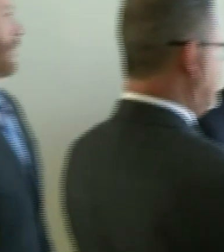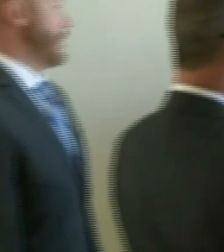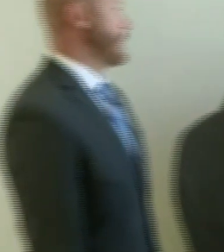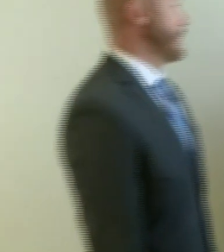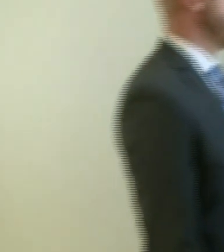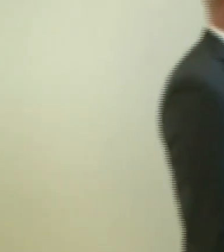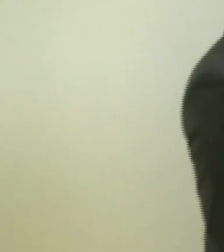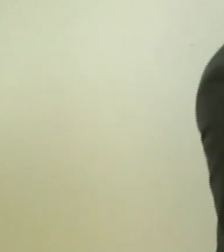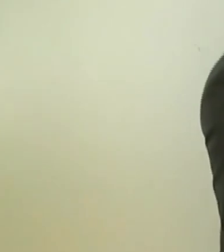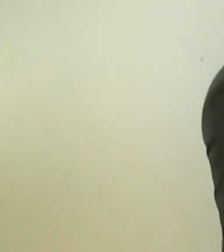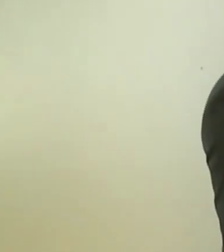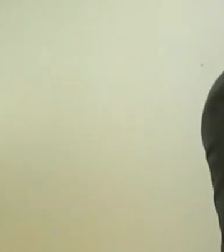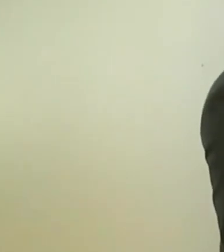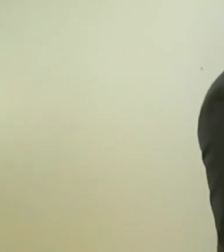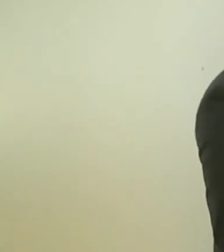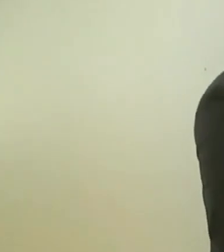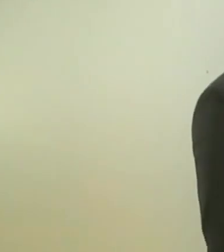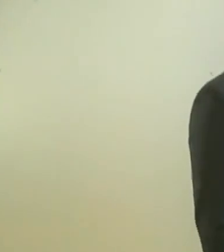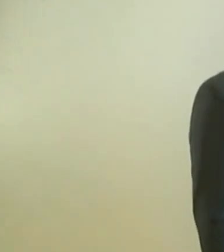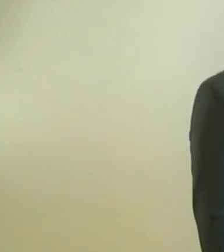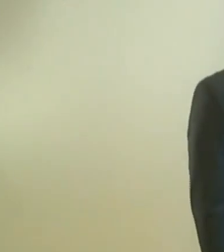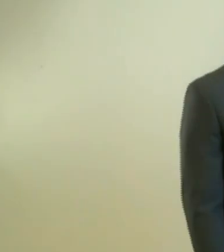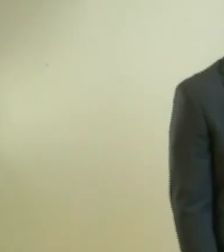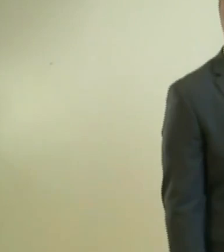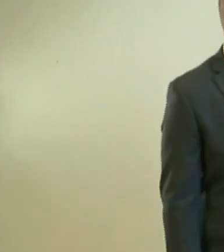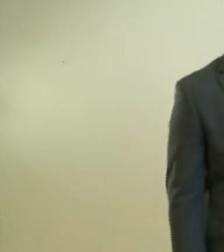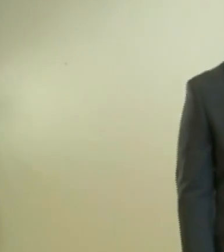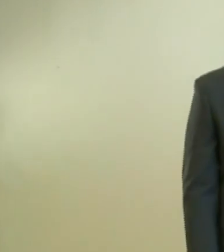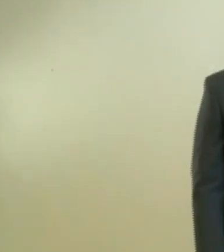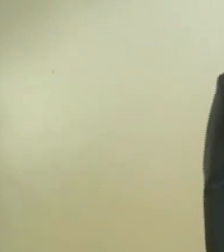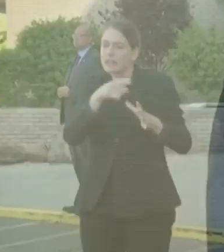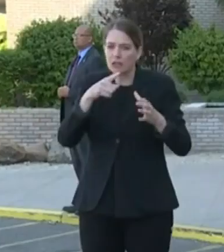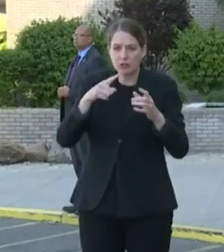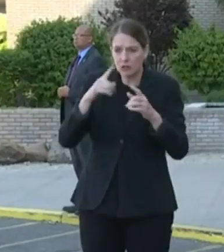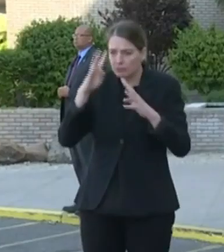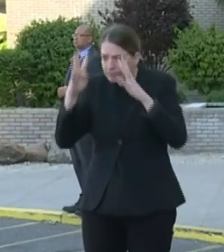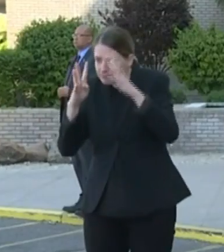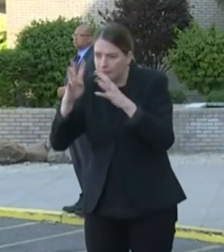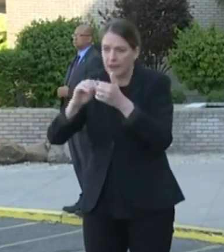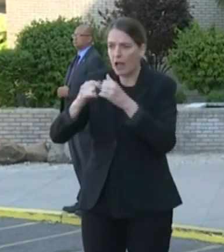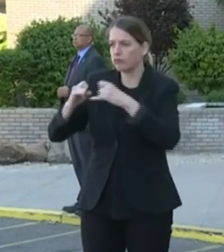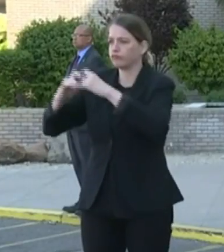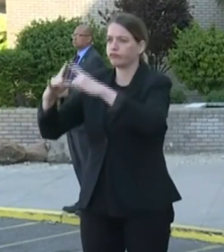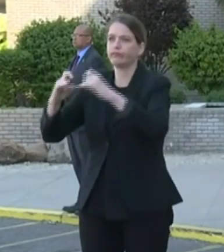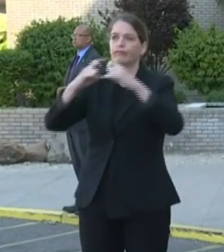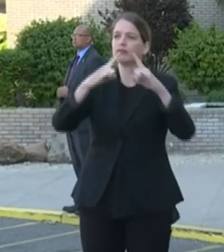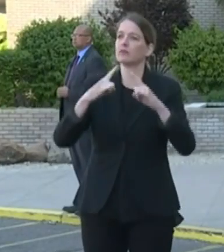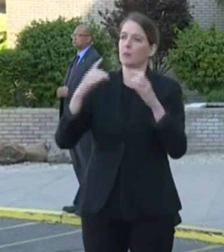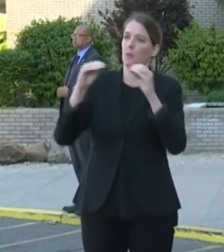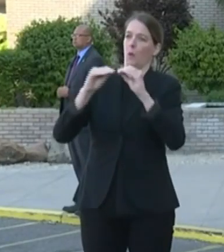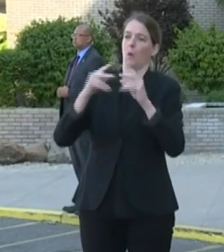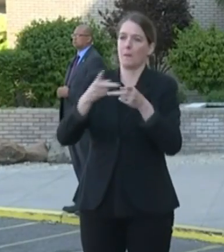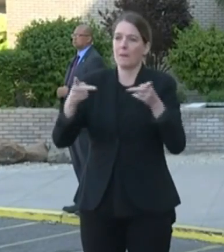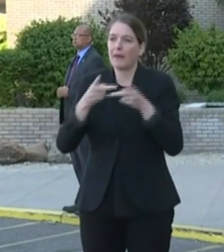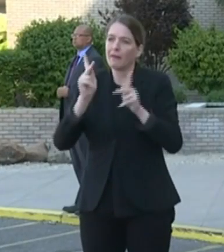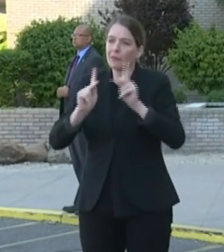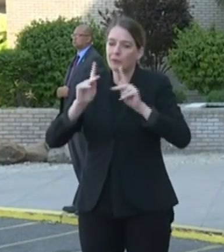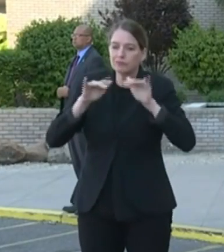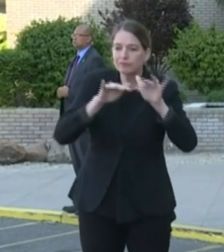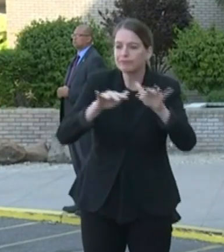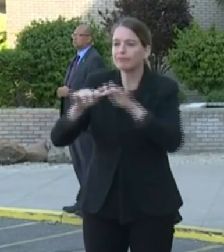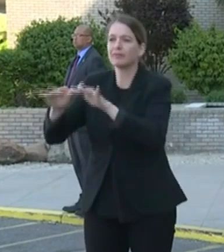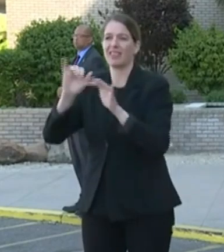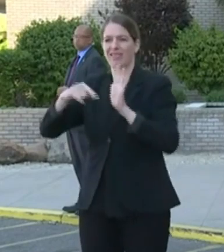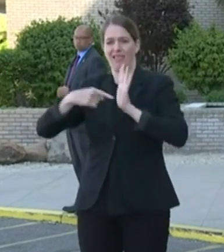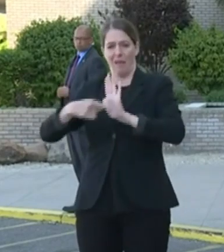projected peak for hospitalizations from COVID-19. We're developing a model that will be able to quickly scale up and meet